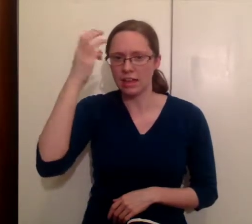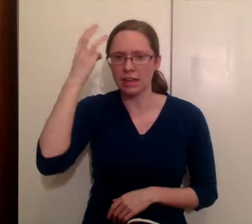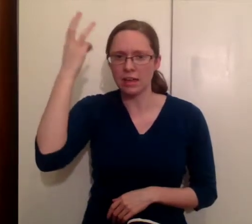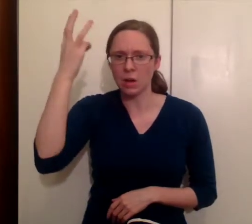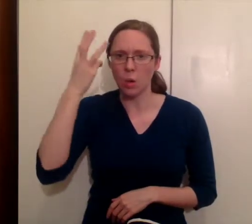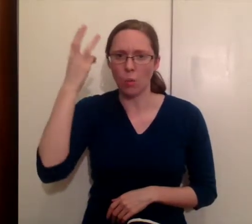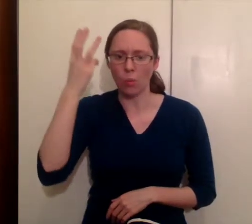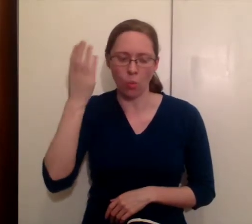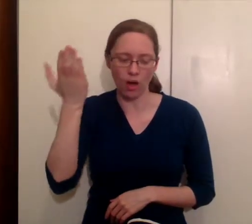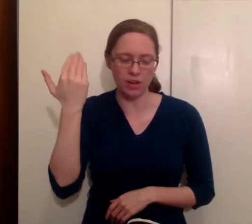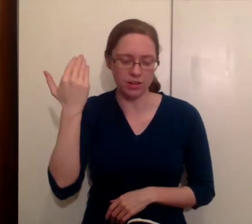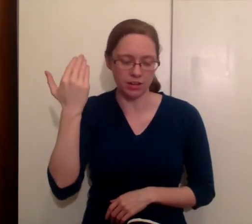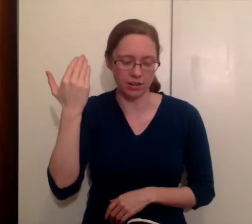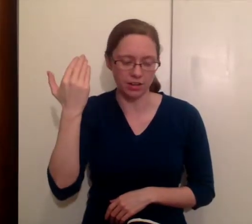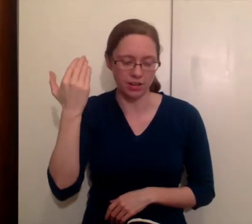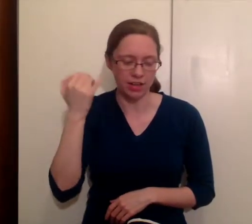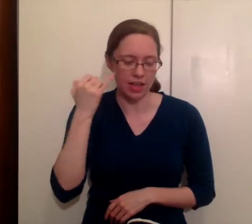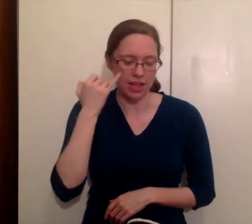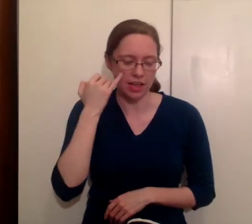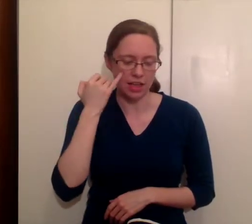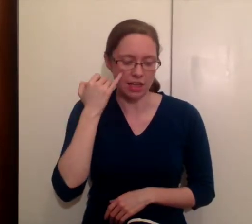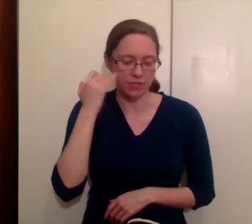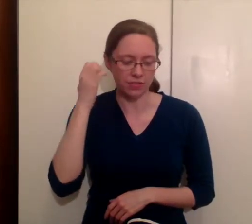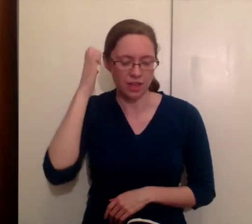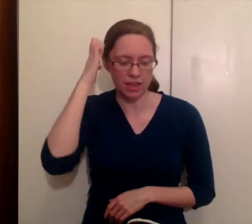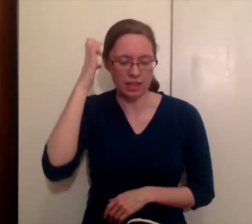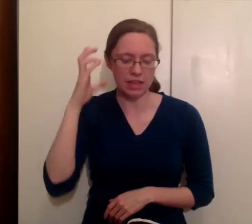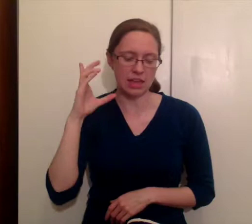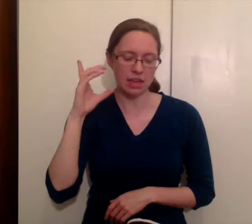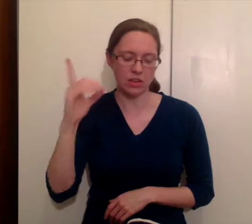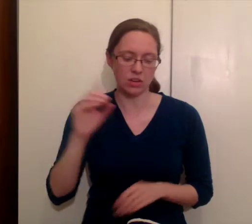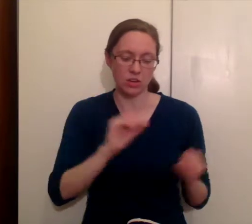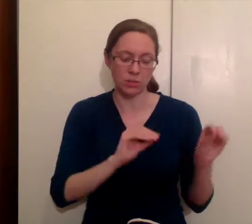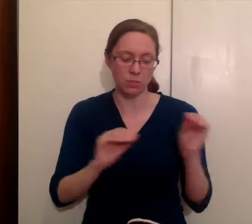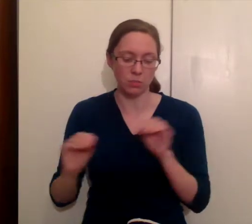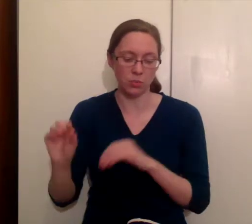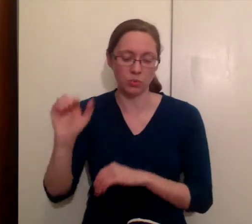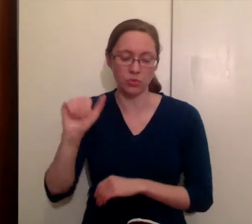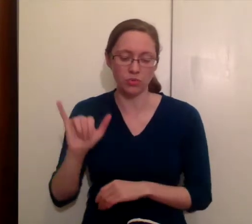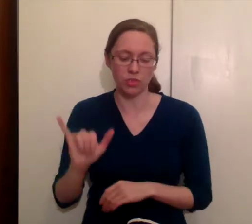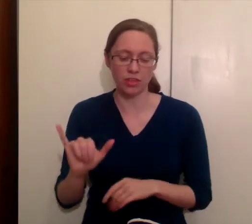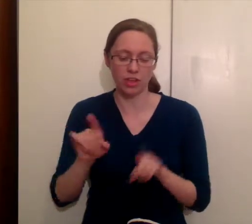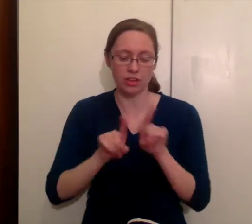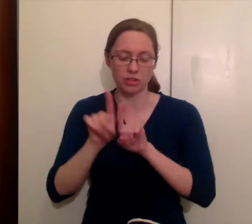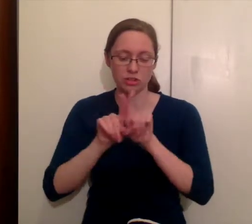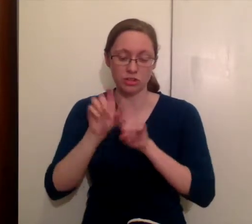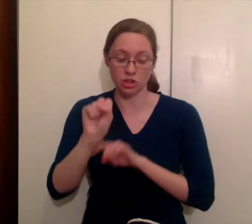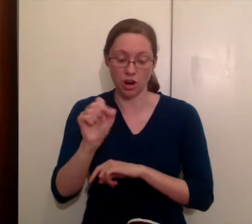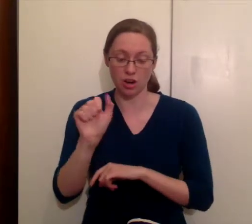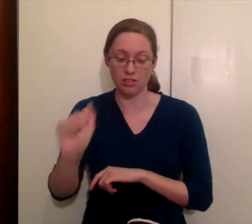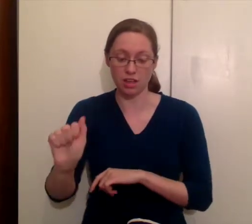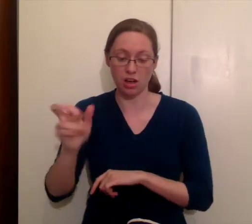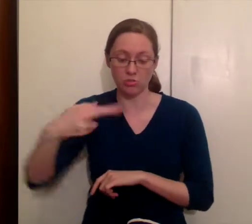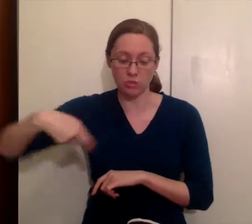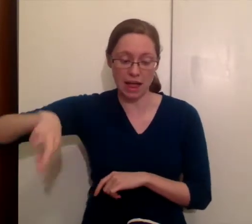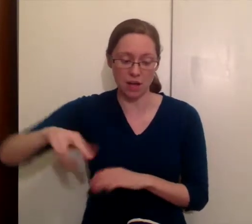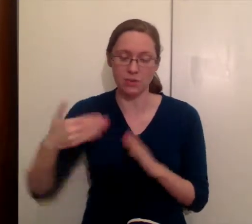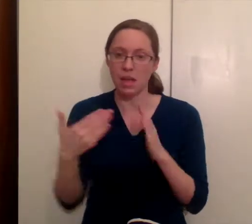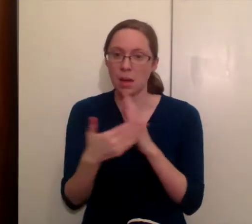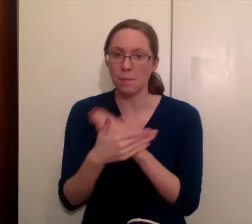He wondered if he could move the stars around